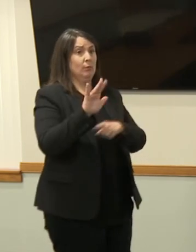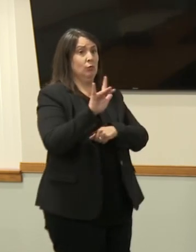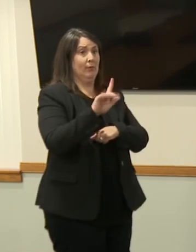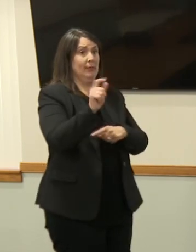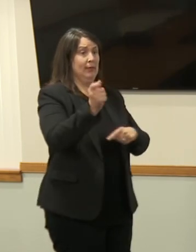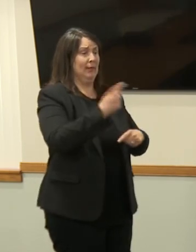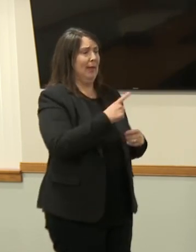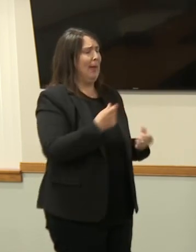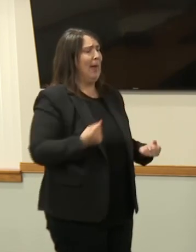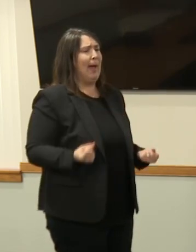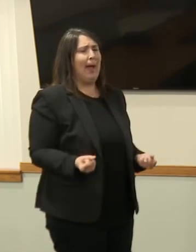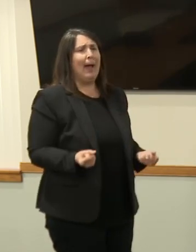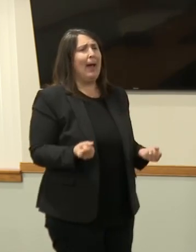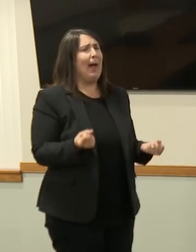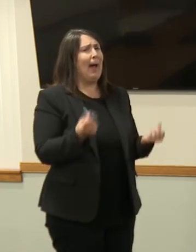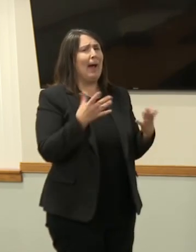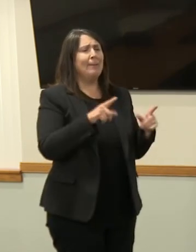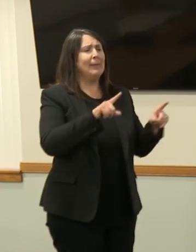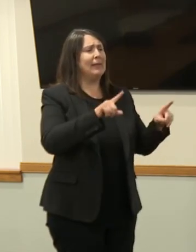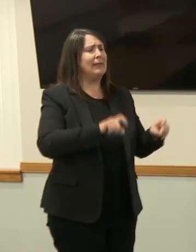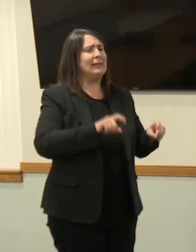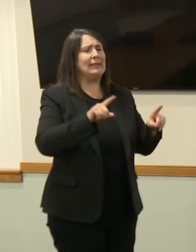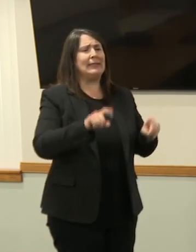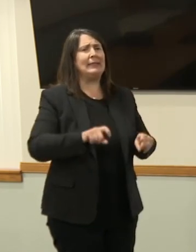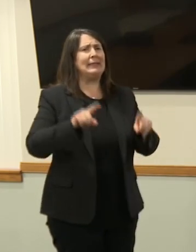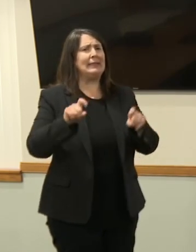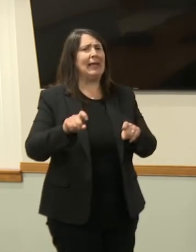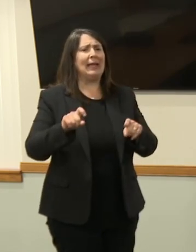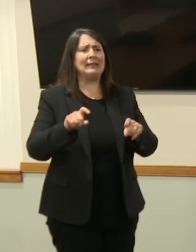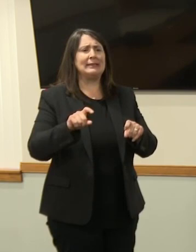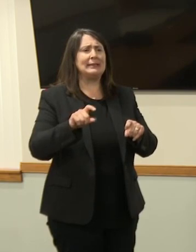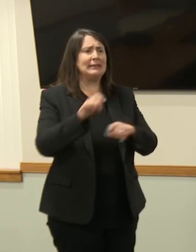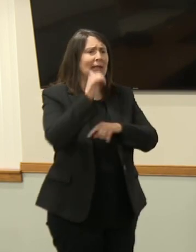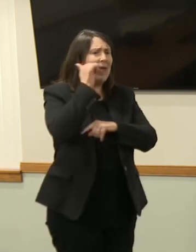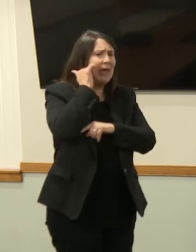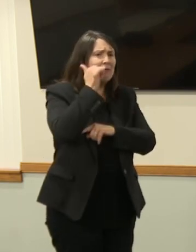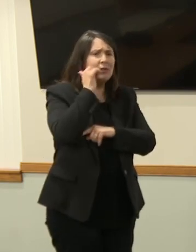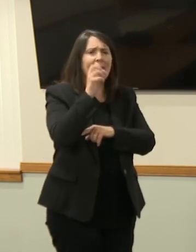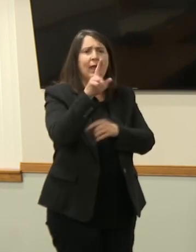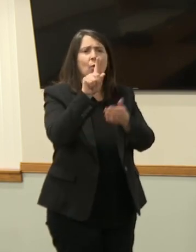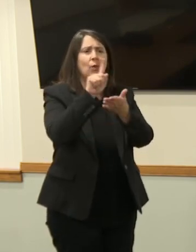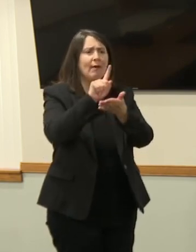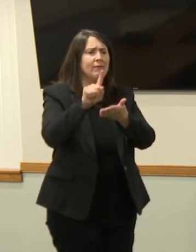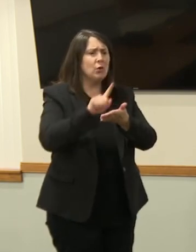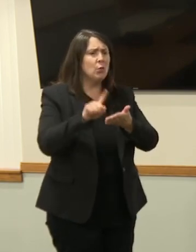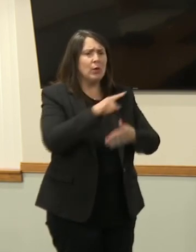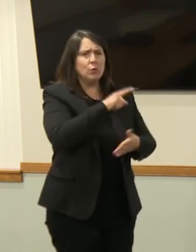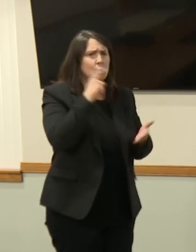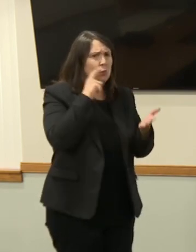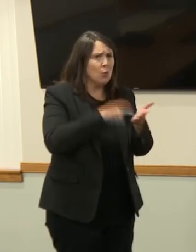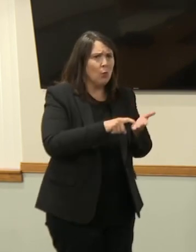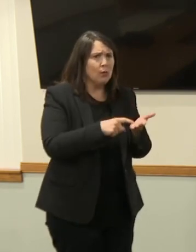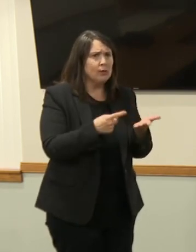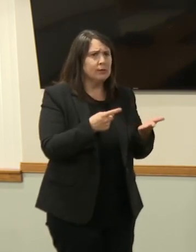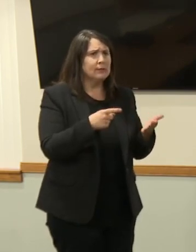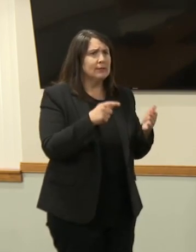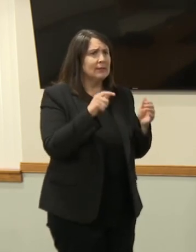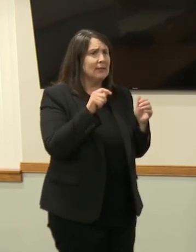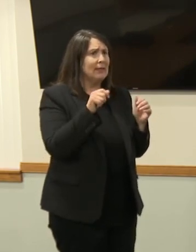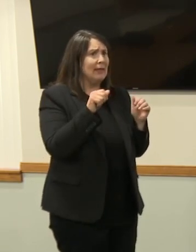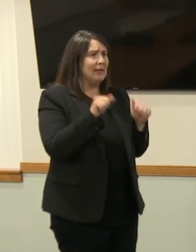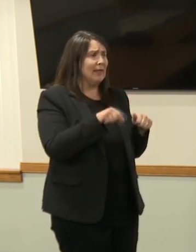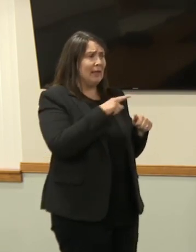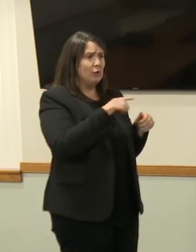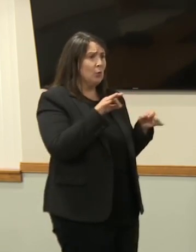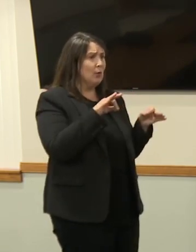tests we're seeing in the Tri-County area, either like daily or weekly? And then if you could talk about, for example,